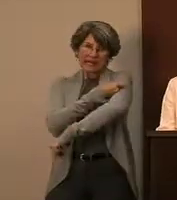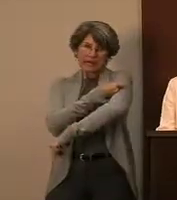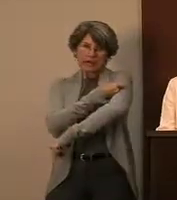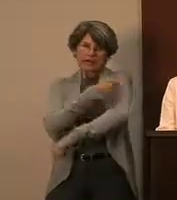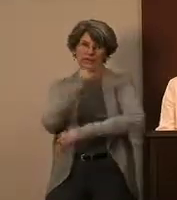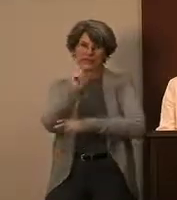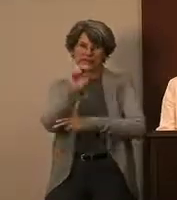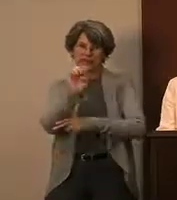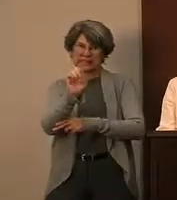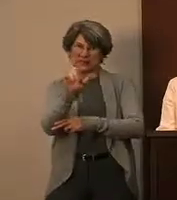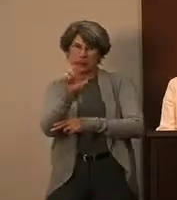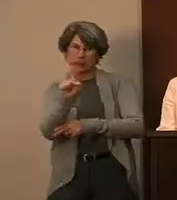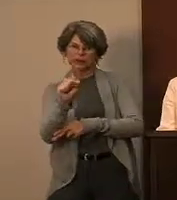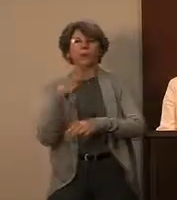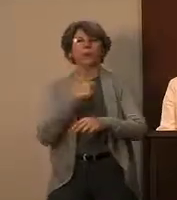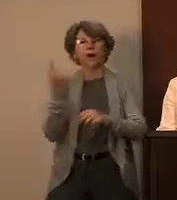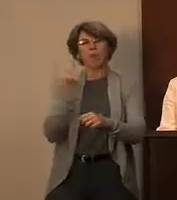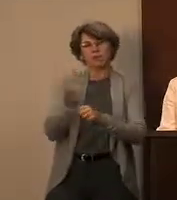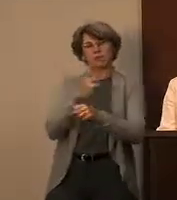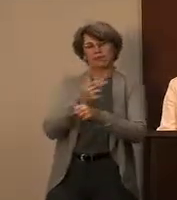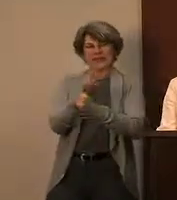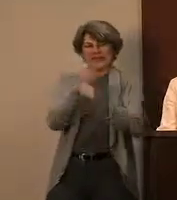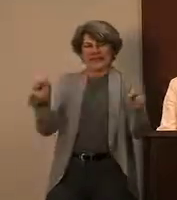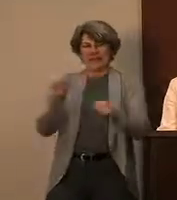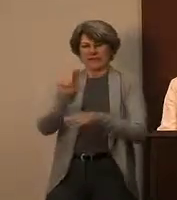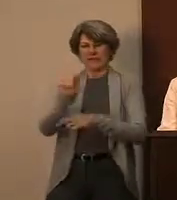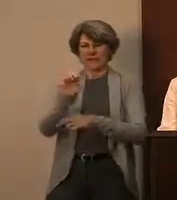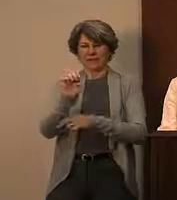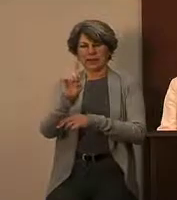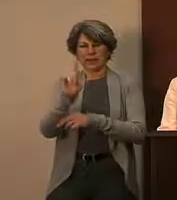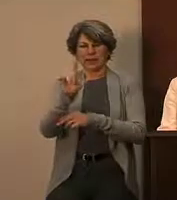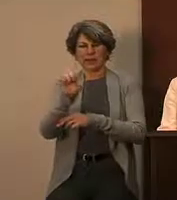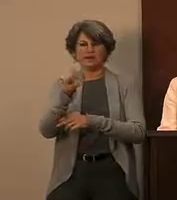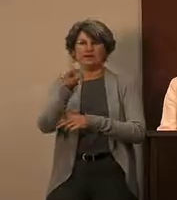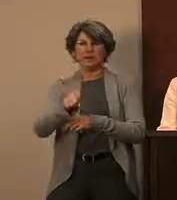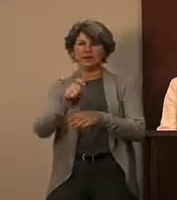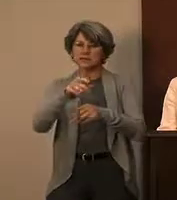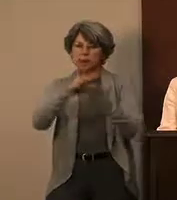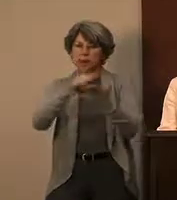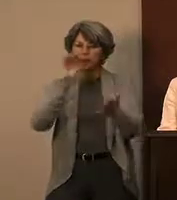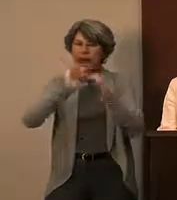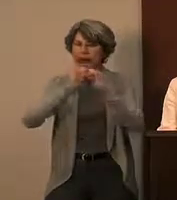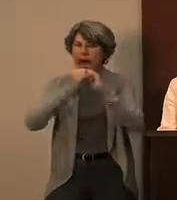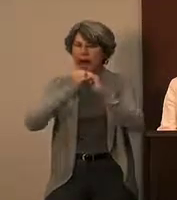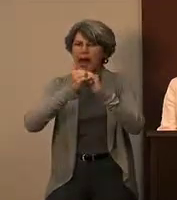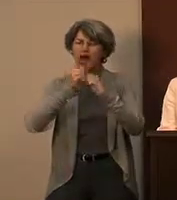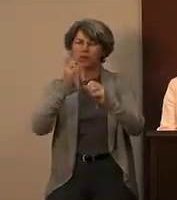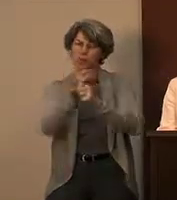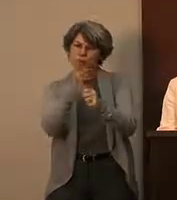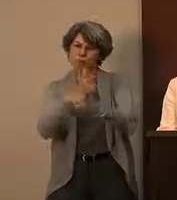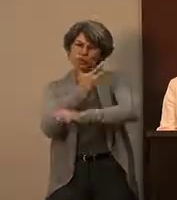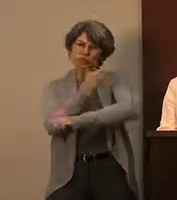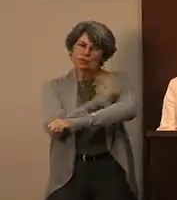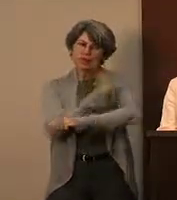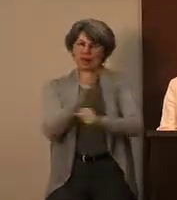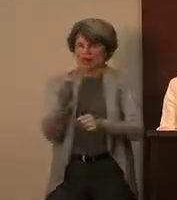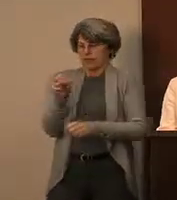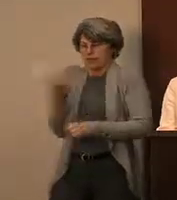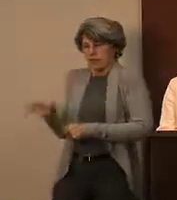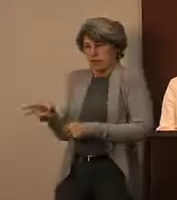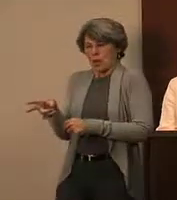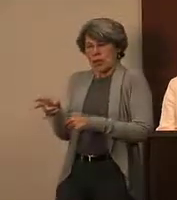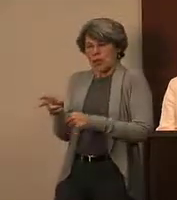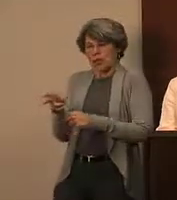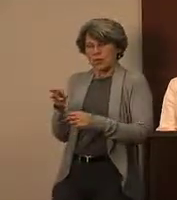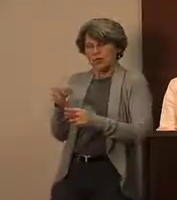So safety needles are used, and everybody's trained properly on disposal. and this applies to community